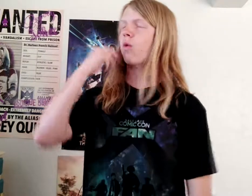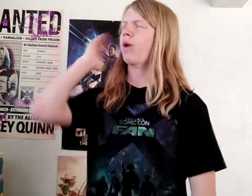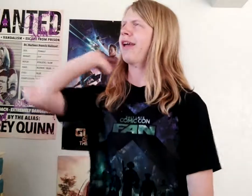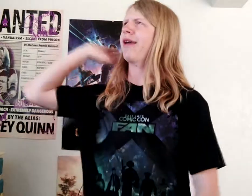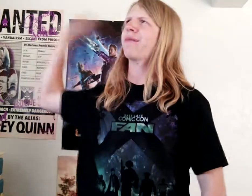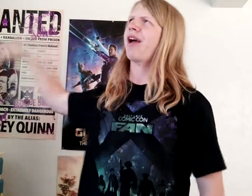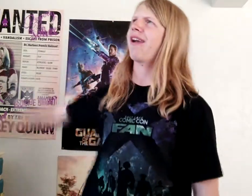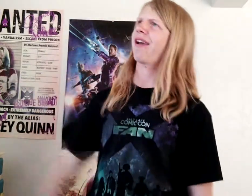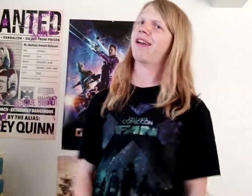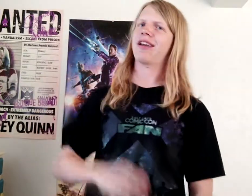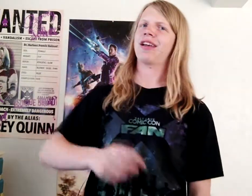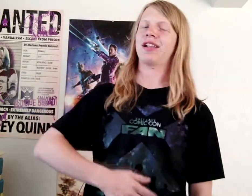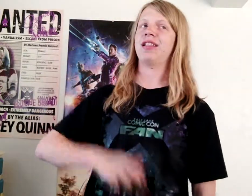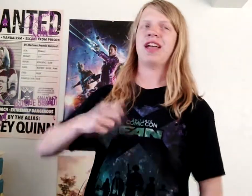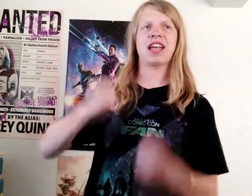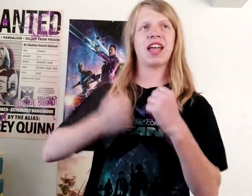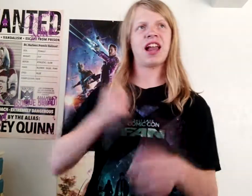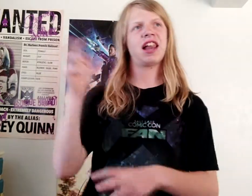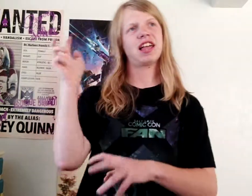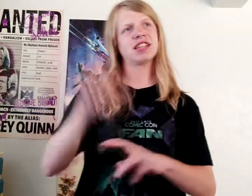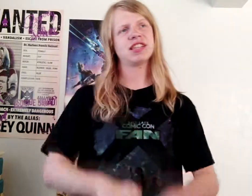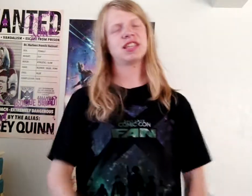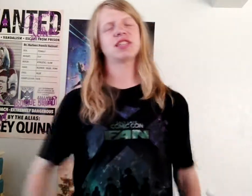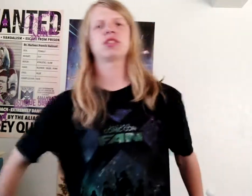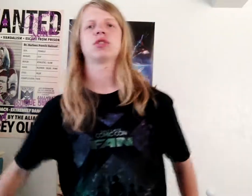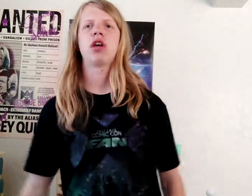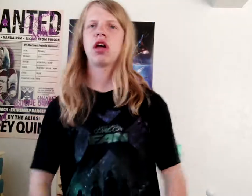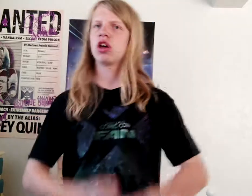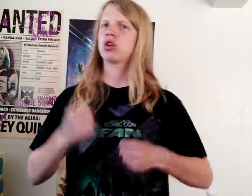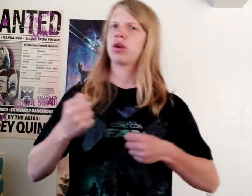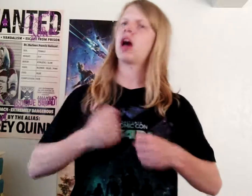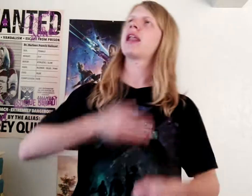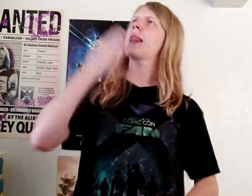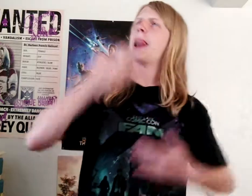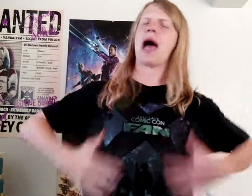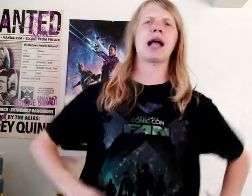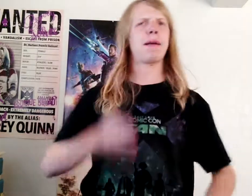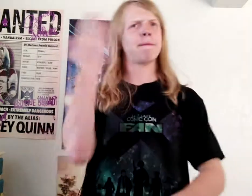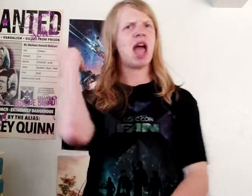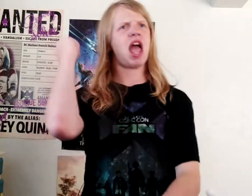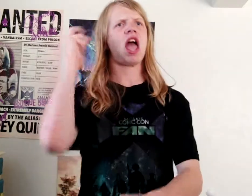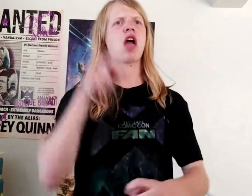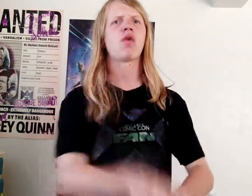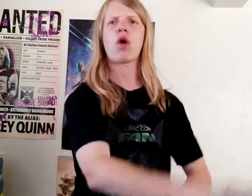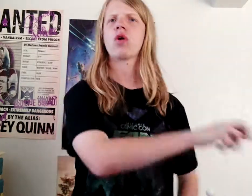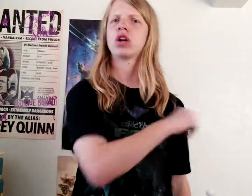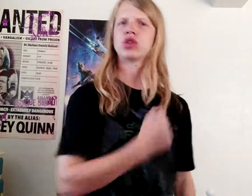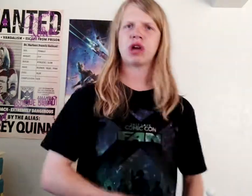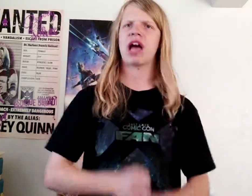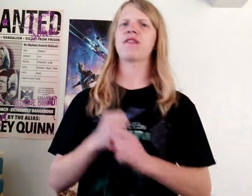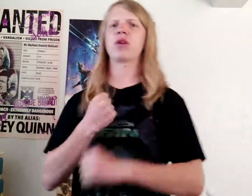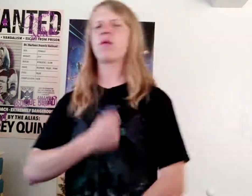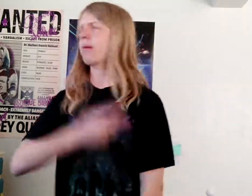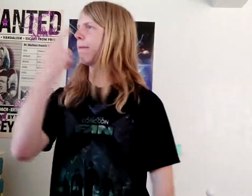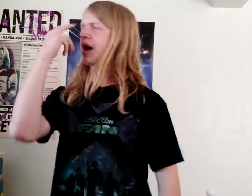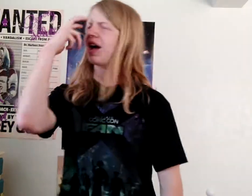way back, like Cadillac seats. Body like a back road, driving with my